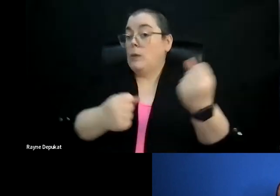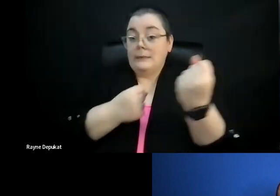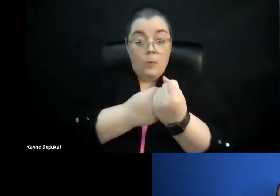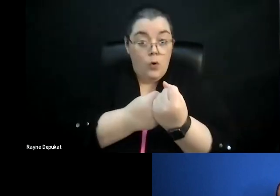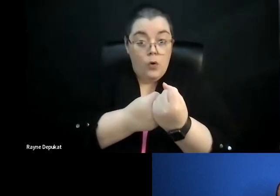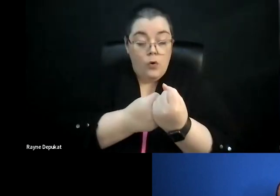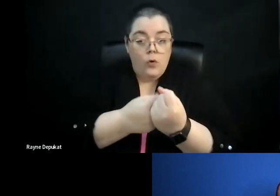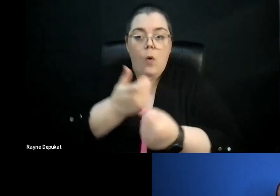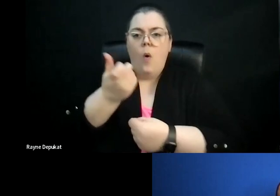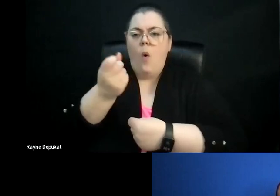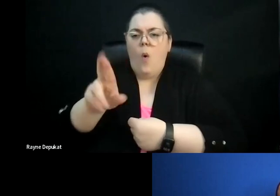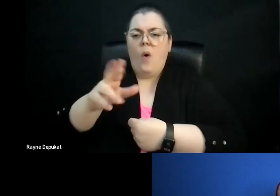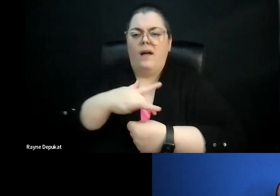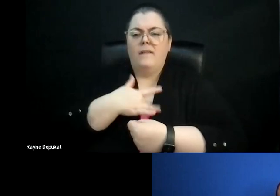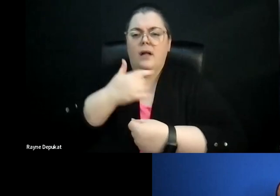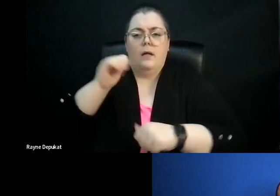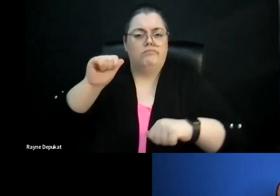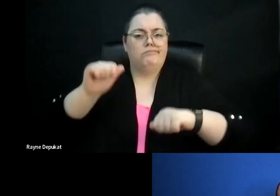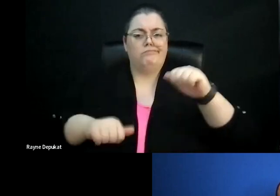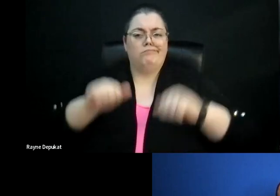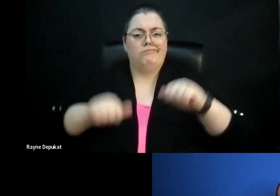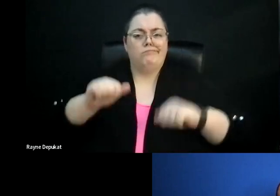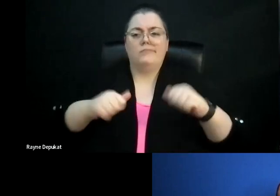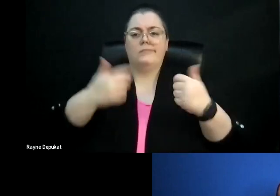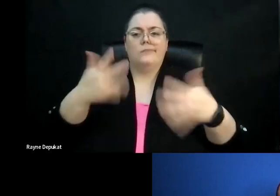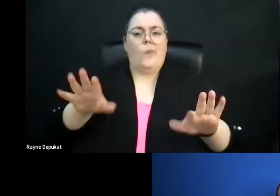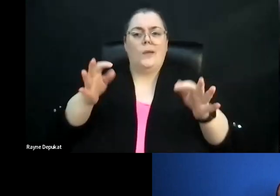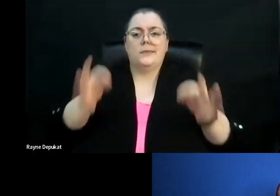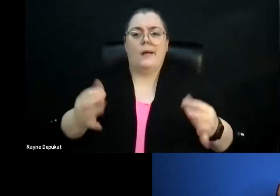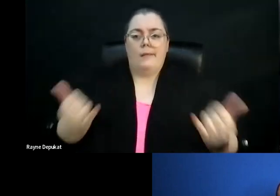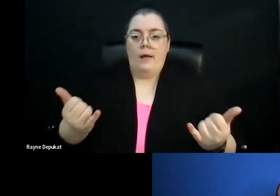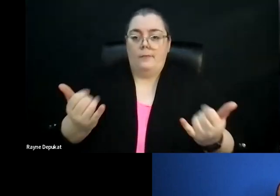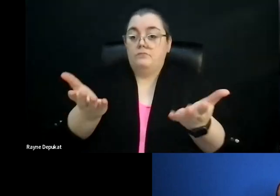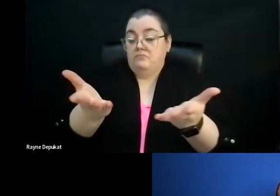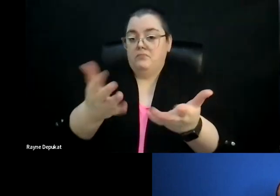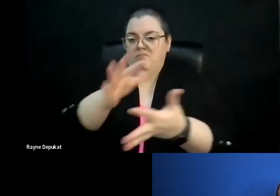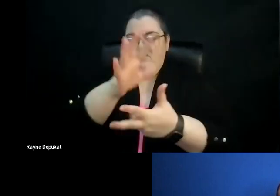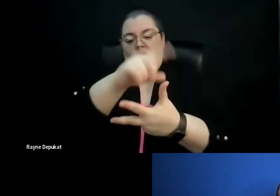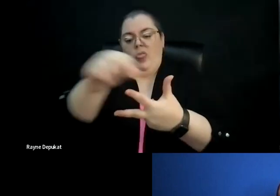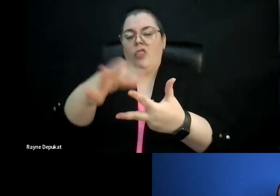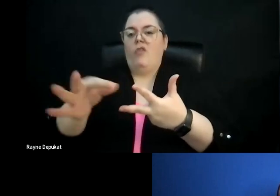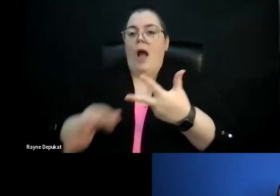letter. And do you feel like the committee is good with this? Do you support this idea, or are you against it, or are